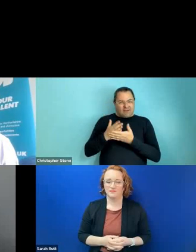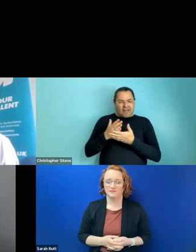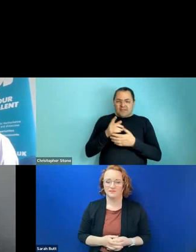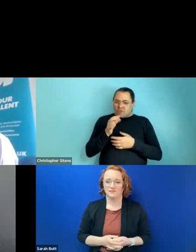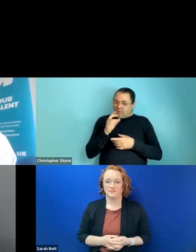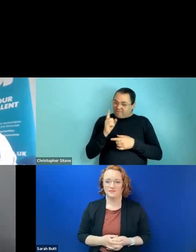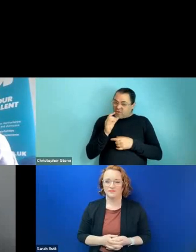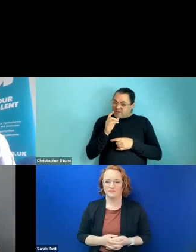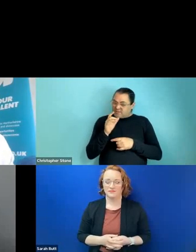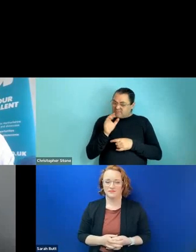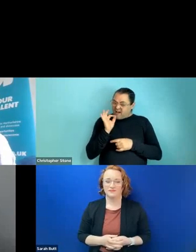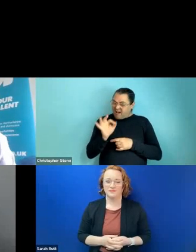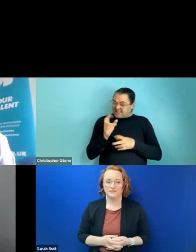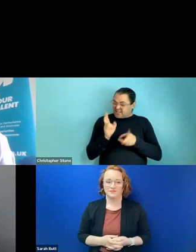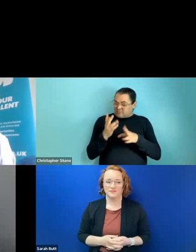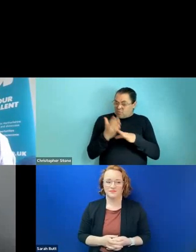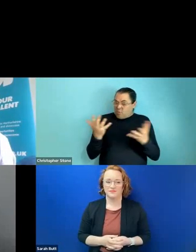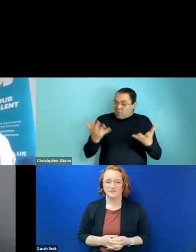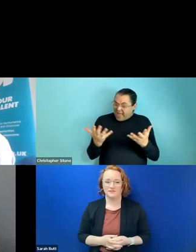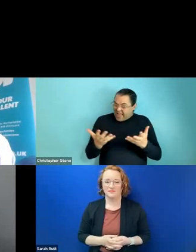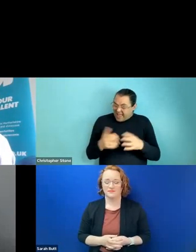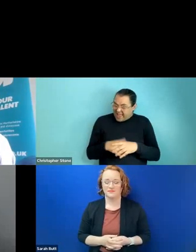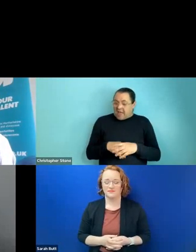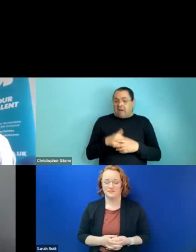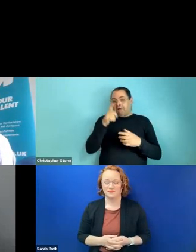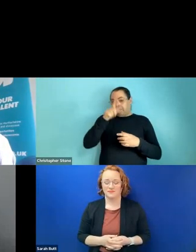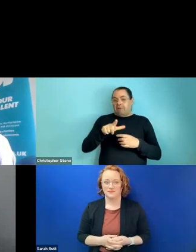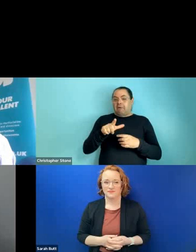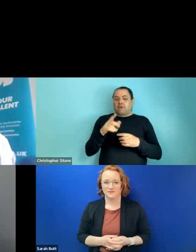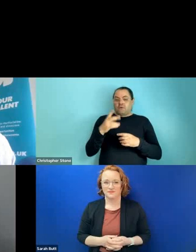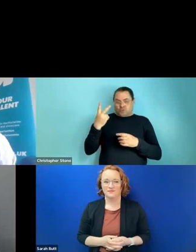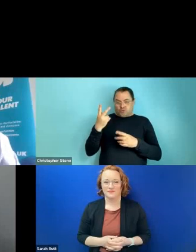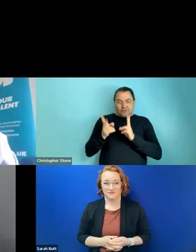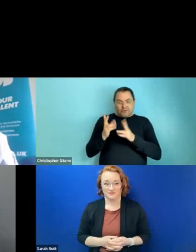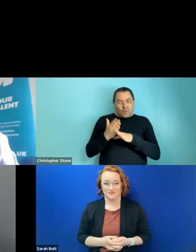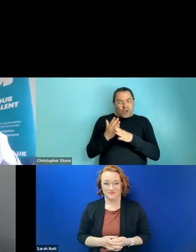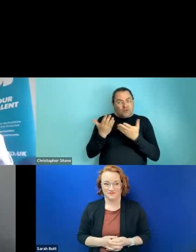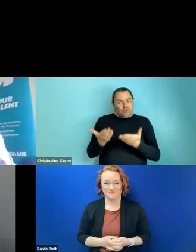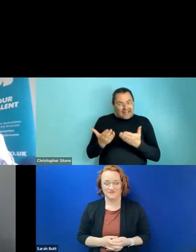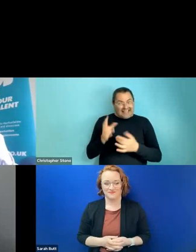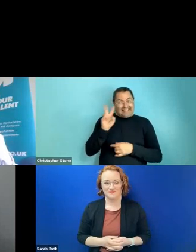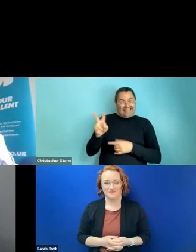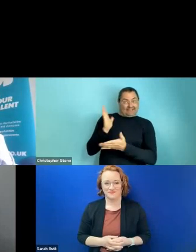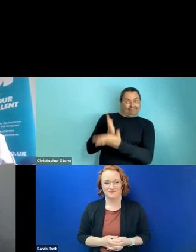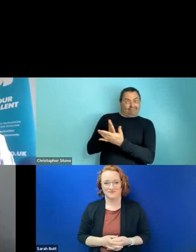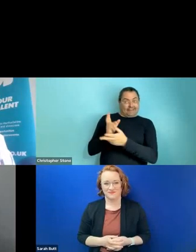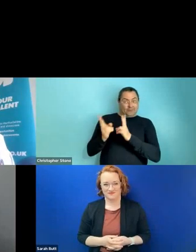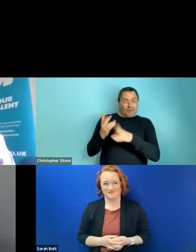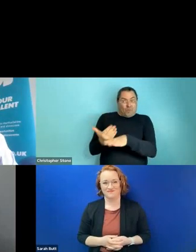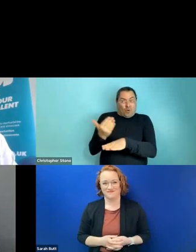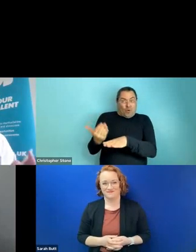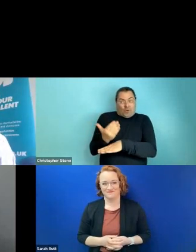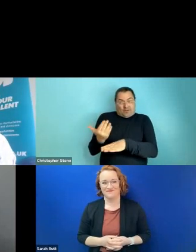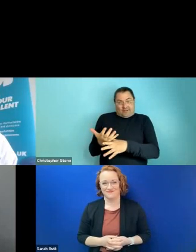actually work? Now, we're very fortunate that we've got Christopher and Sarah with us today, because we can actually see some real life interpreters at